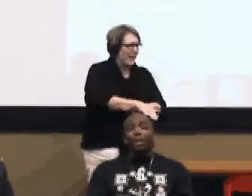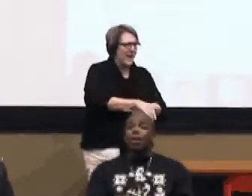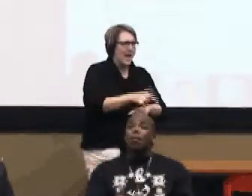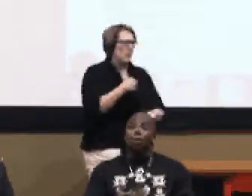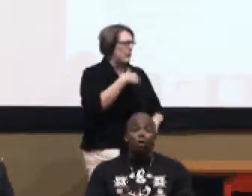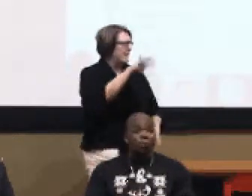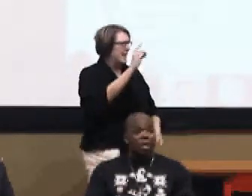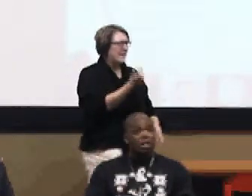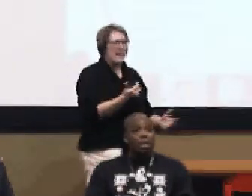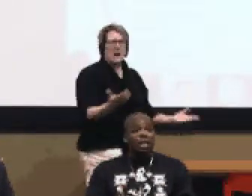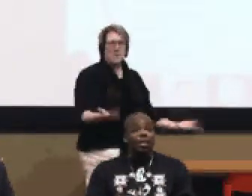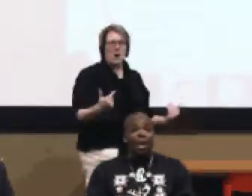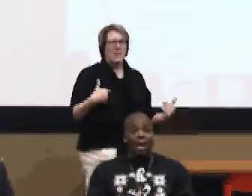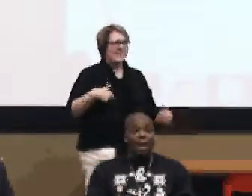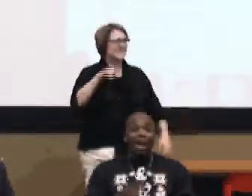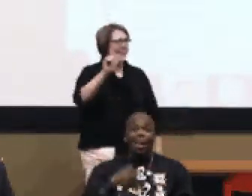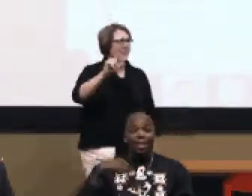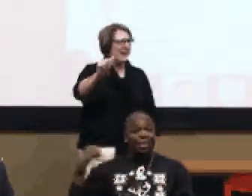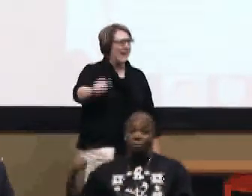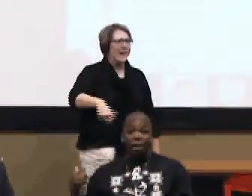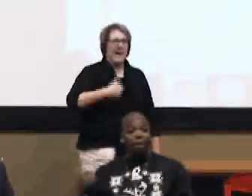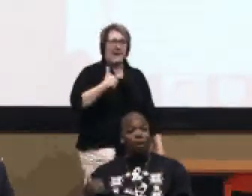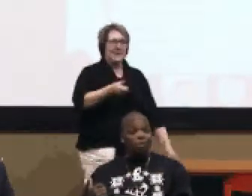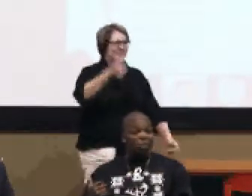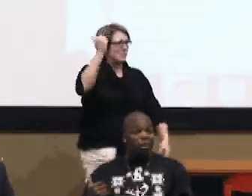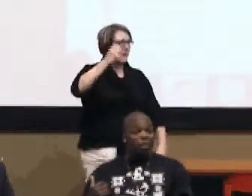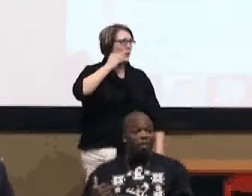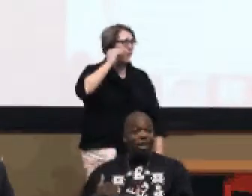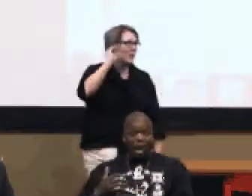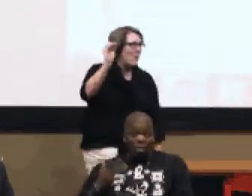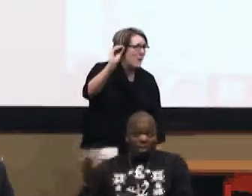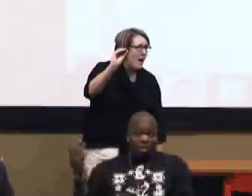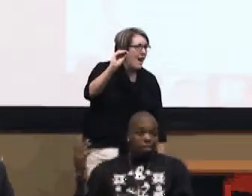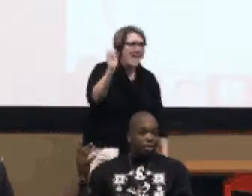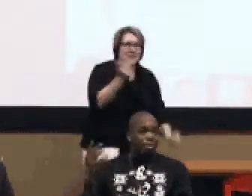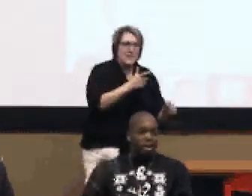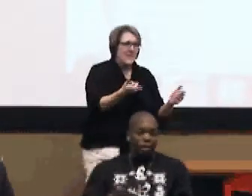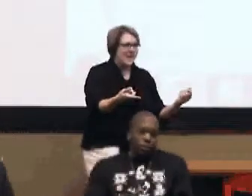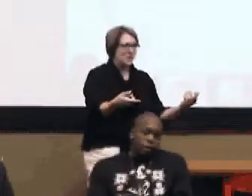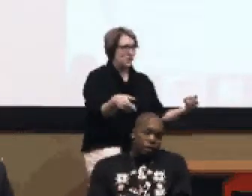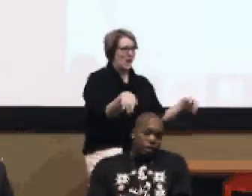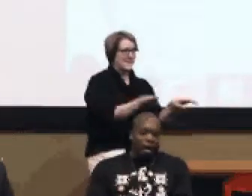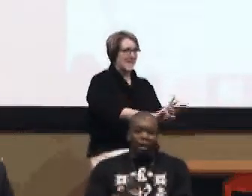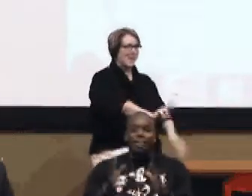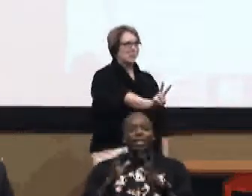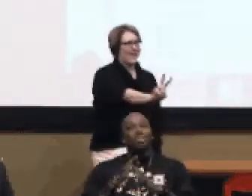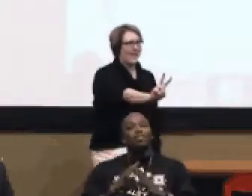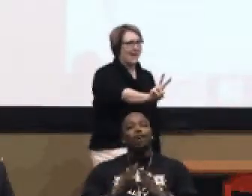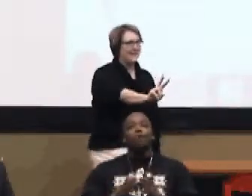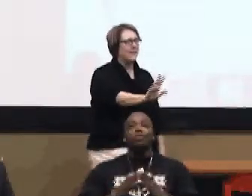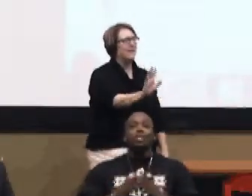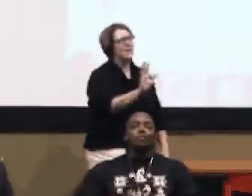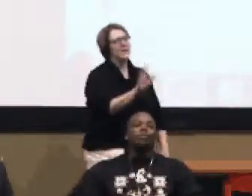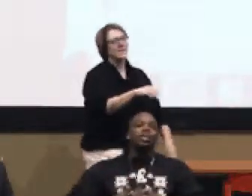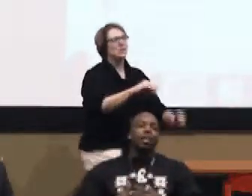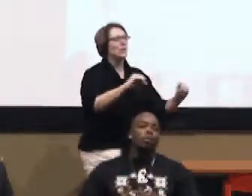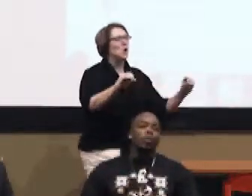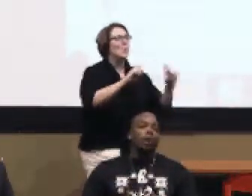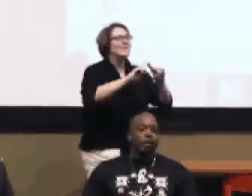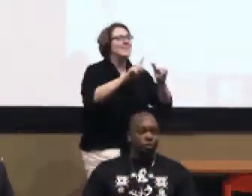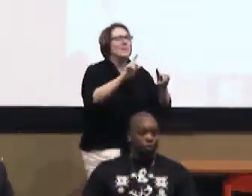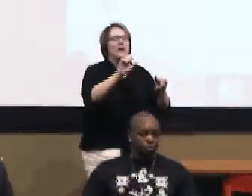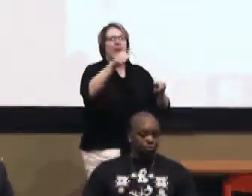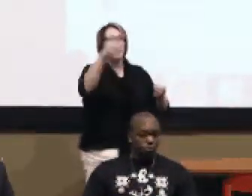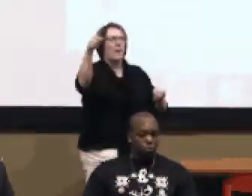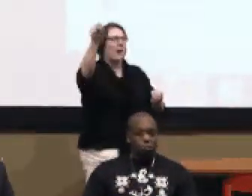anything. I'm like, come on, man, this is LA. I can get this back home. Like, everything shuts down at 2 o'clock. It's no different